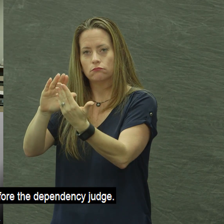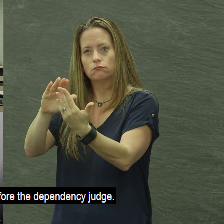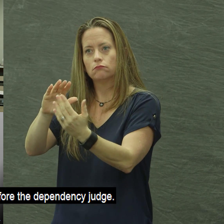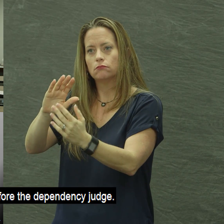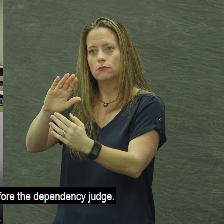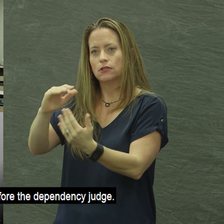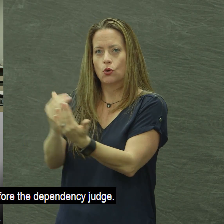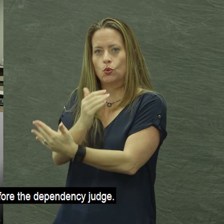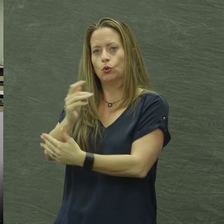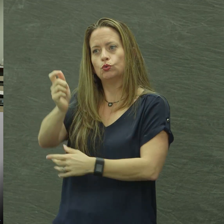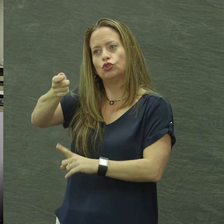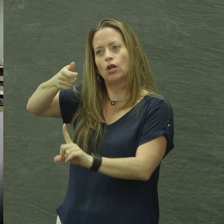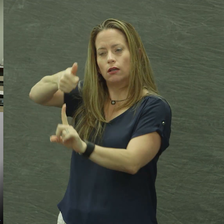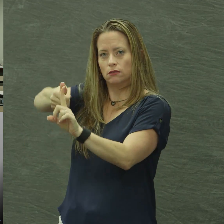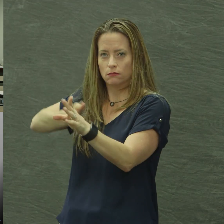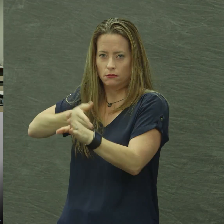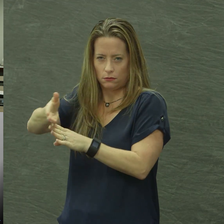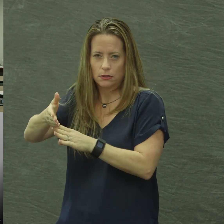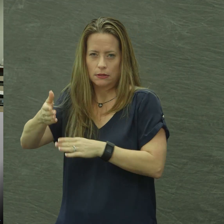dependency judge.